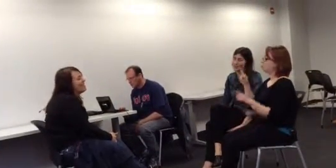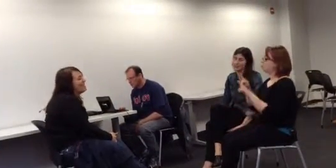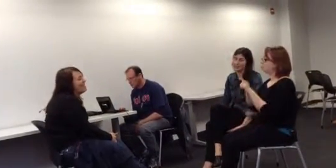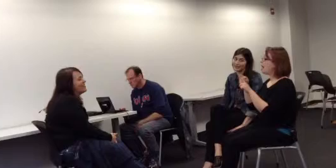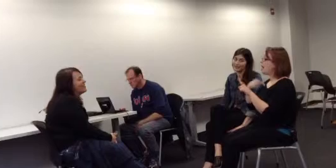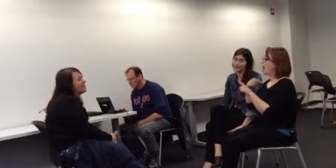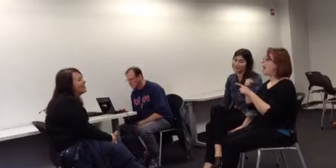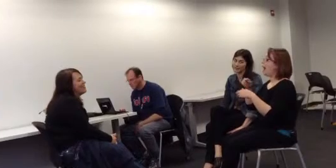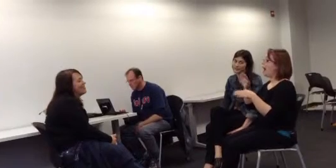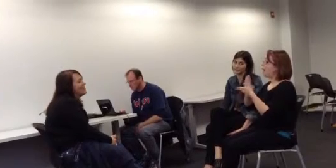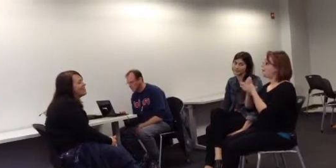Katie Alvarez.